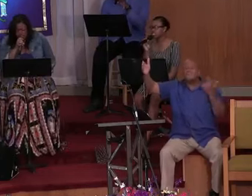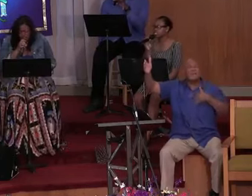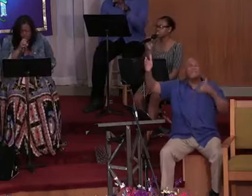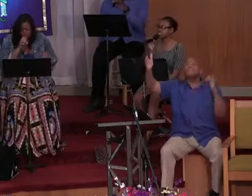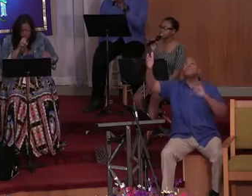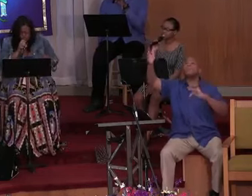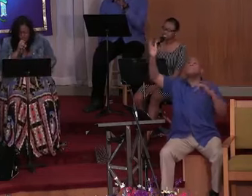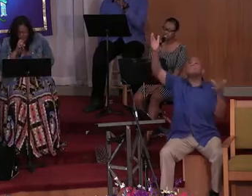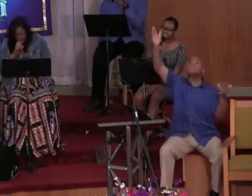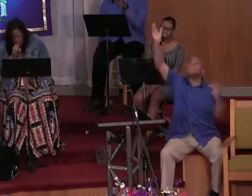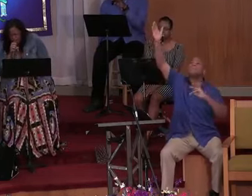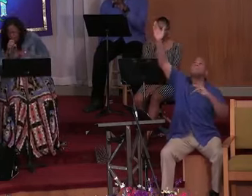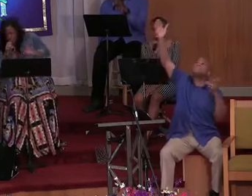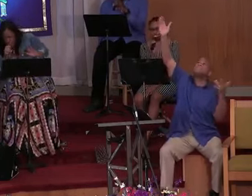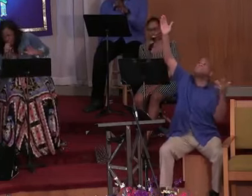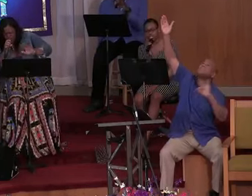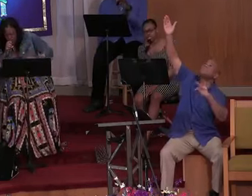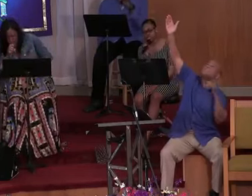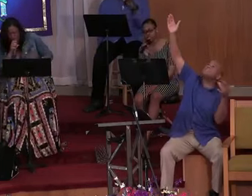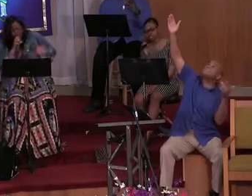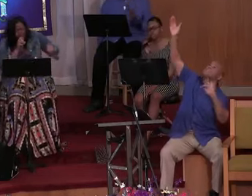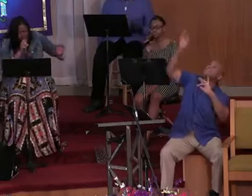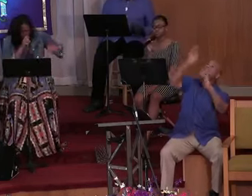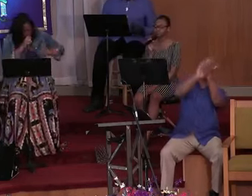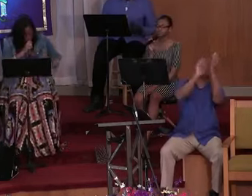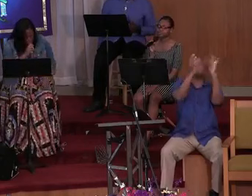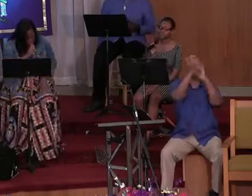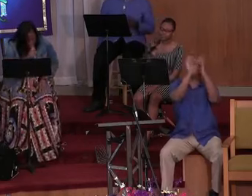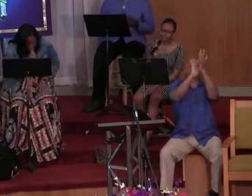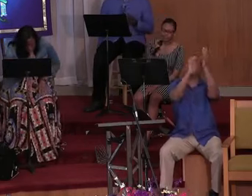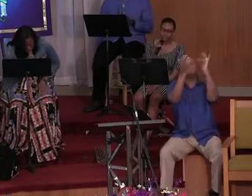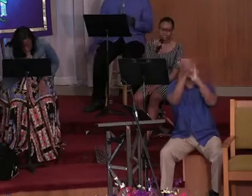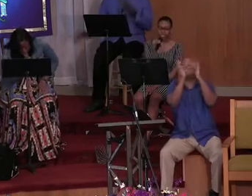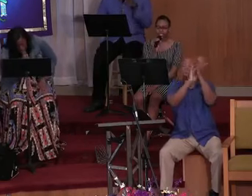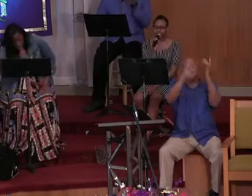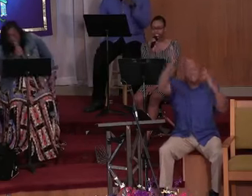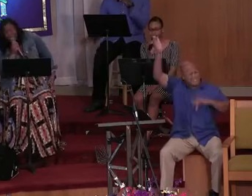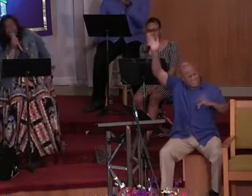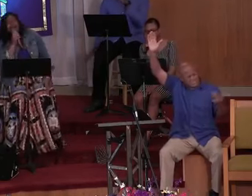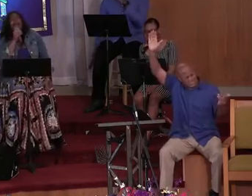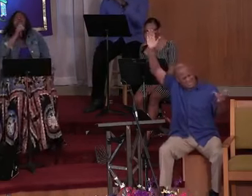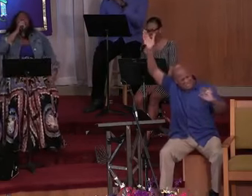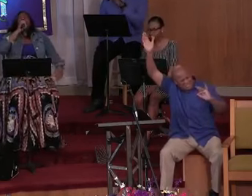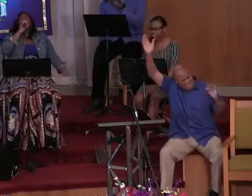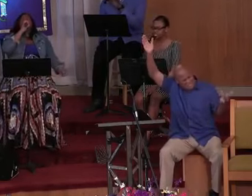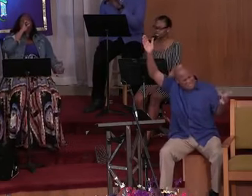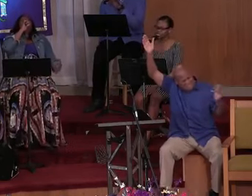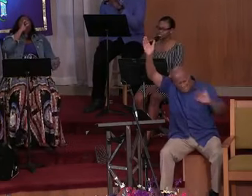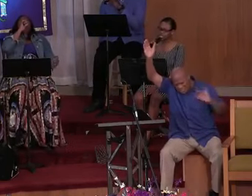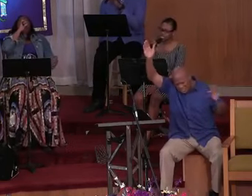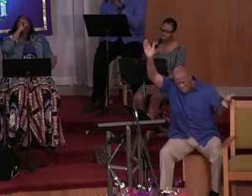Jesus, Jesus, Jesus, Jesus, Jesus, Jesus, Jesus, Jesus, Jesus, Jesus,